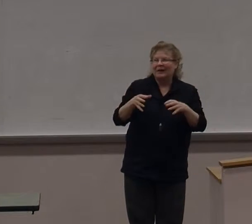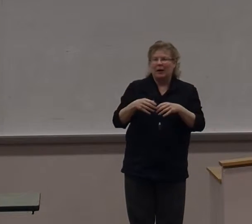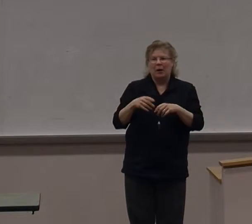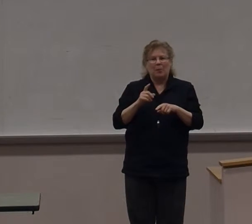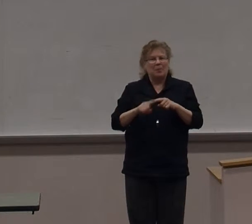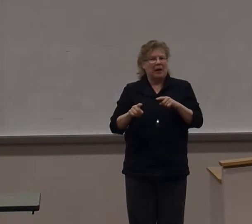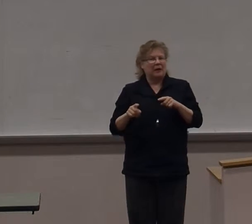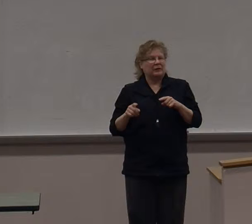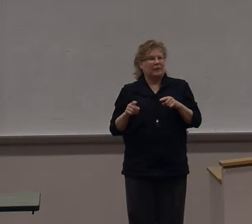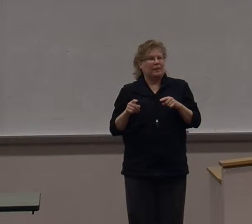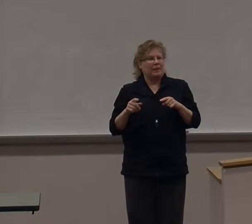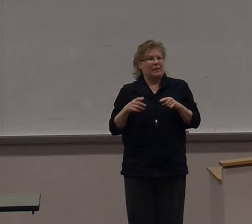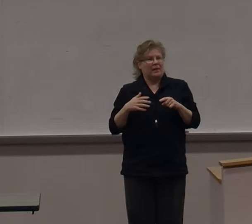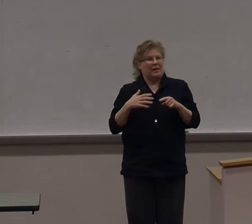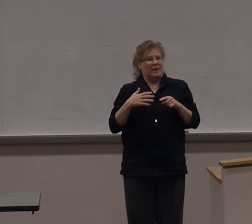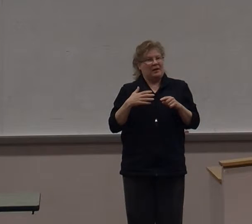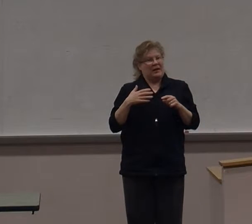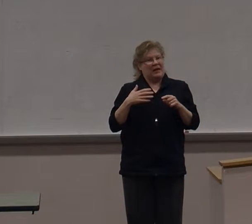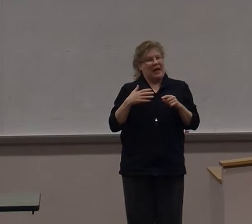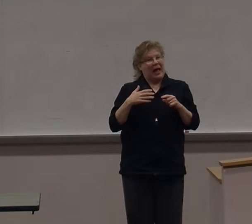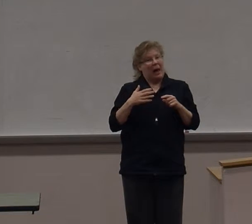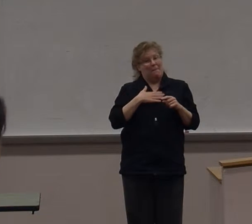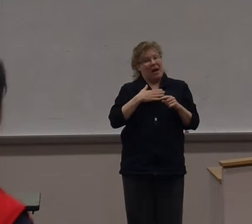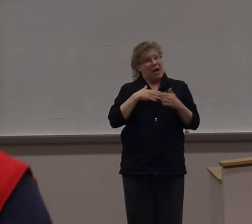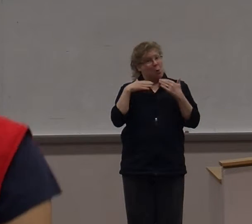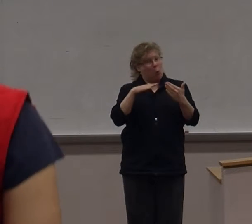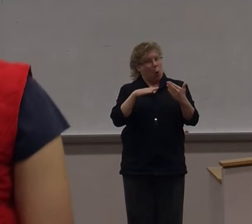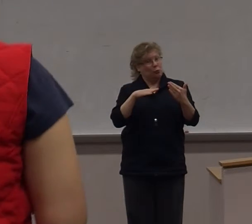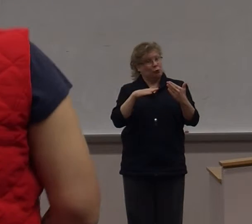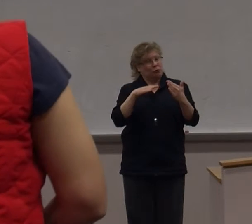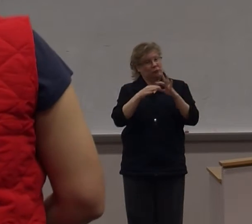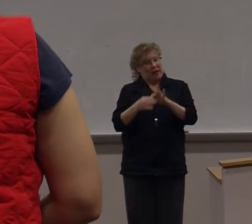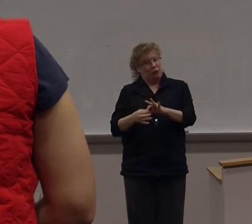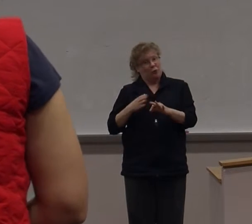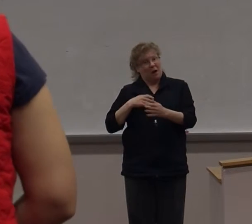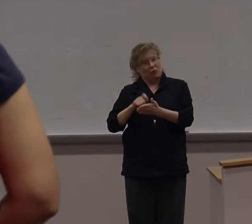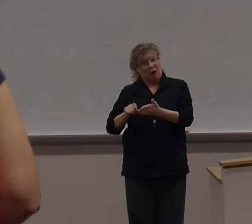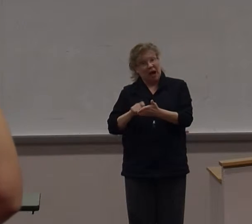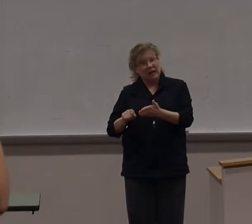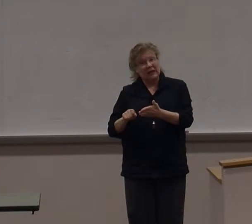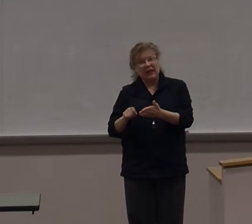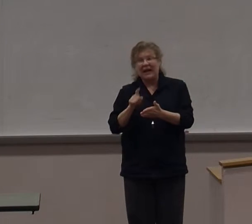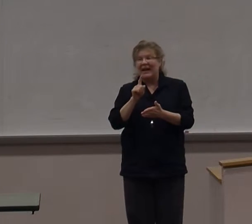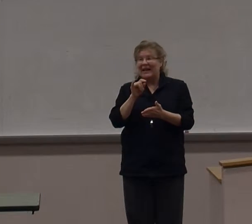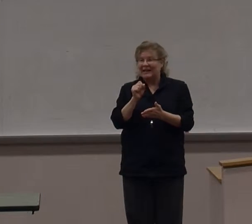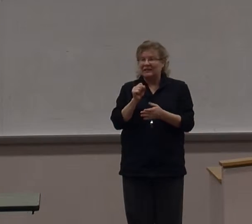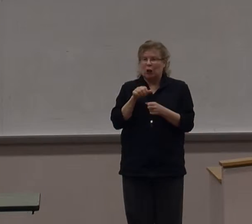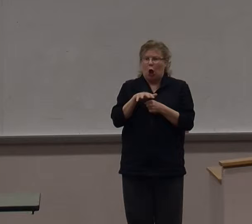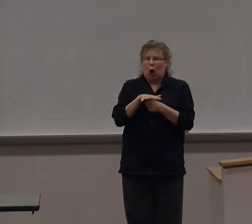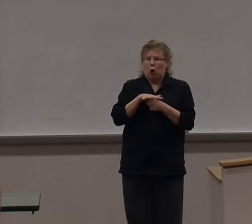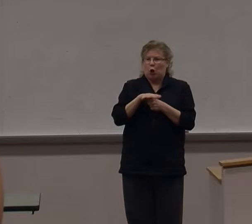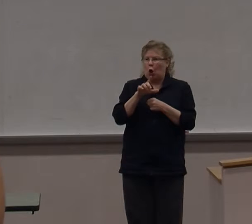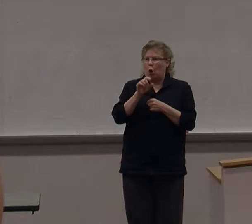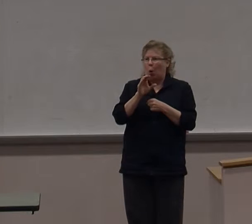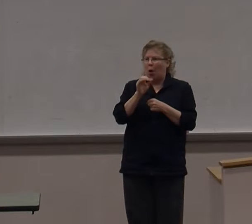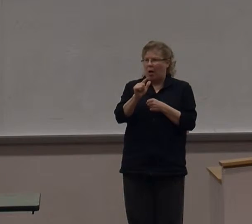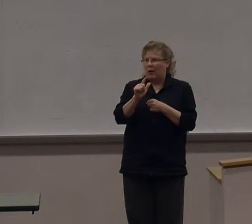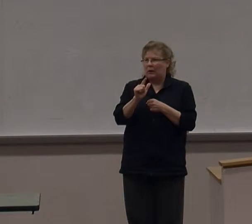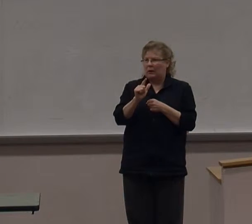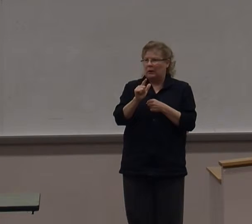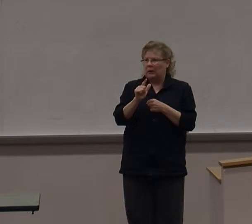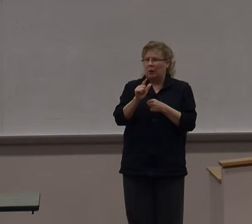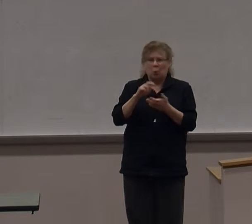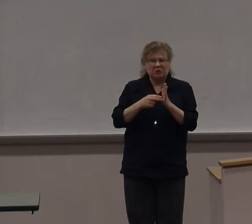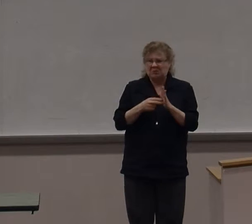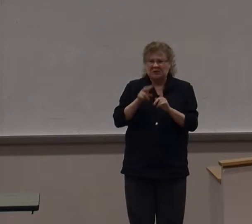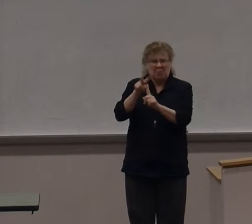bear on my reporting, the approach that I take to my reporting very locally, I think can be applied everywhere. No, the United